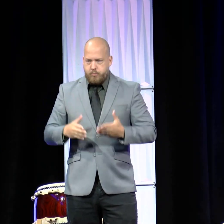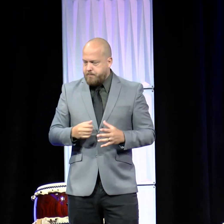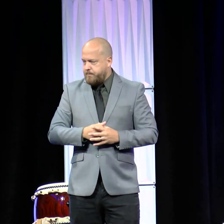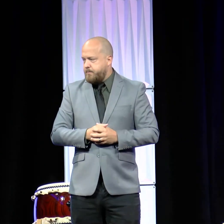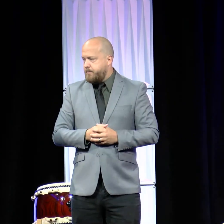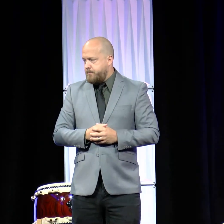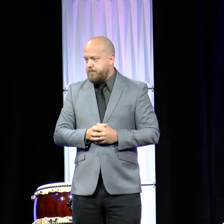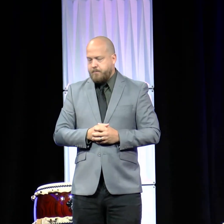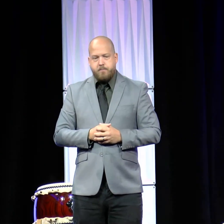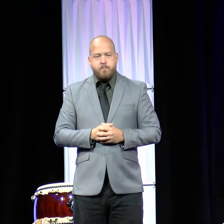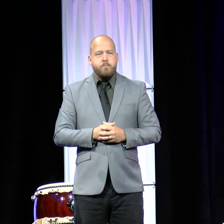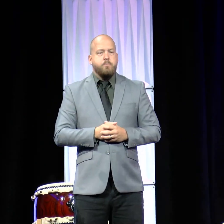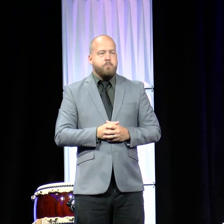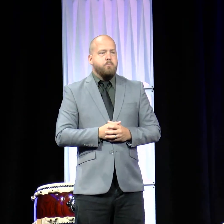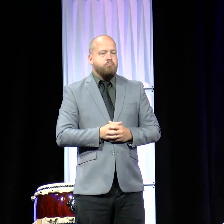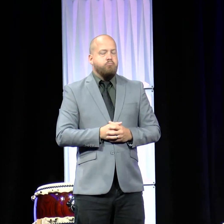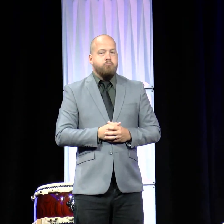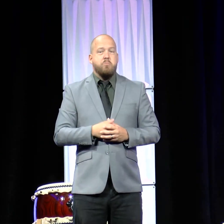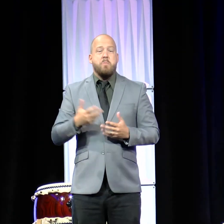In measuring love,